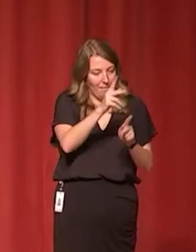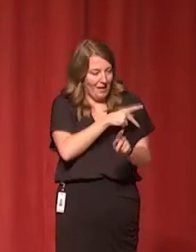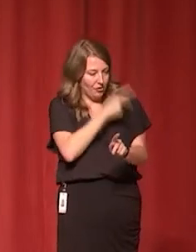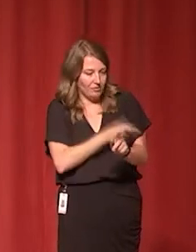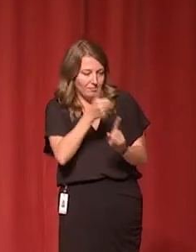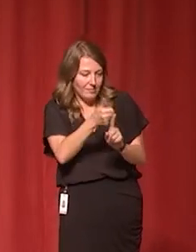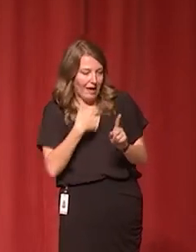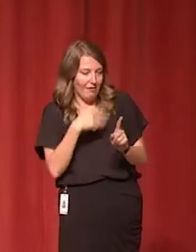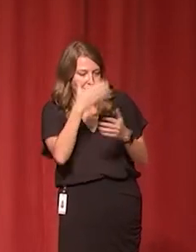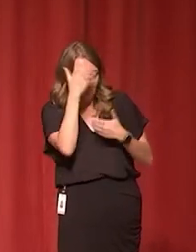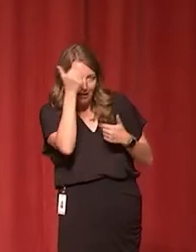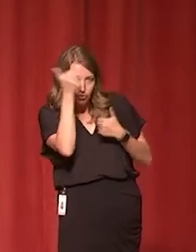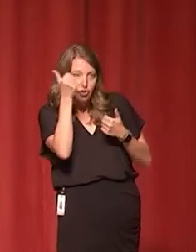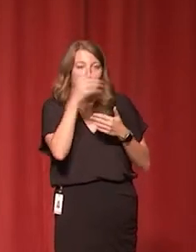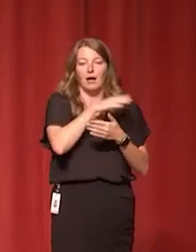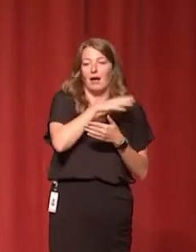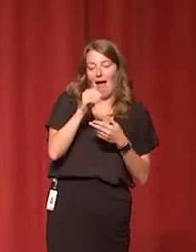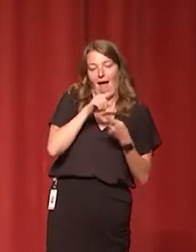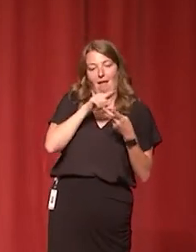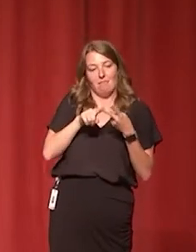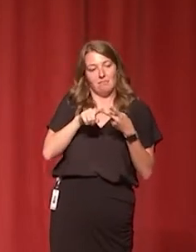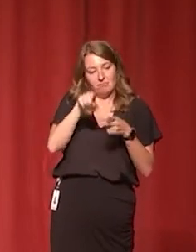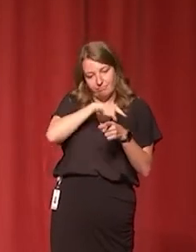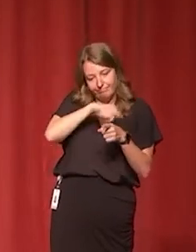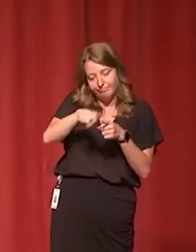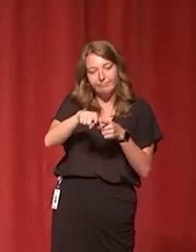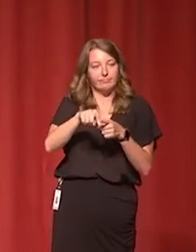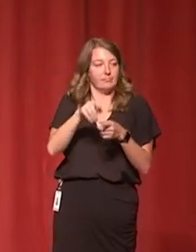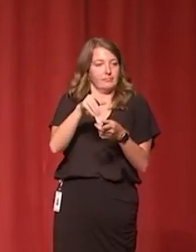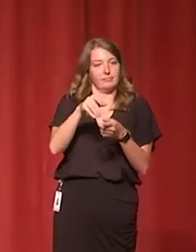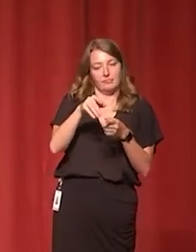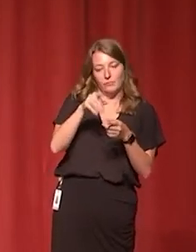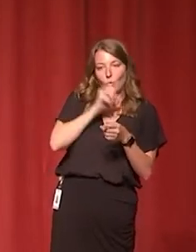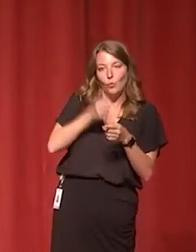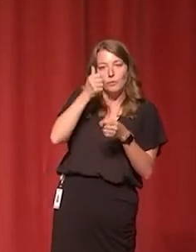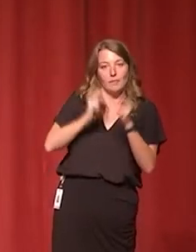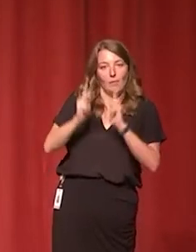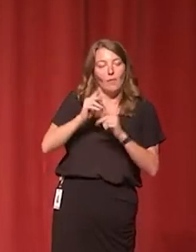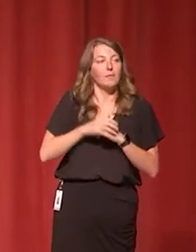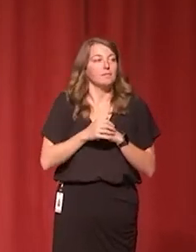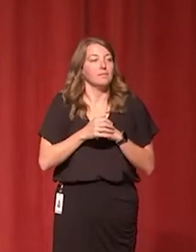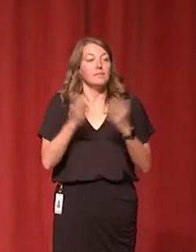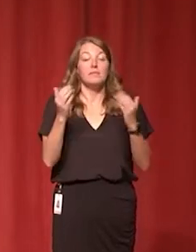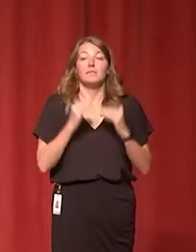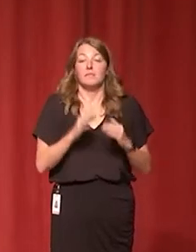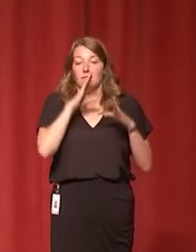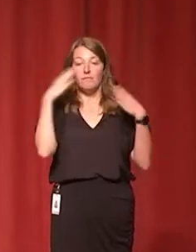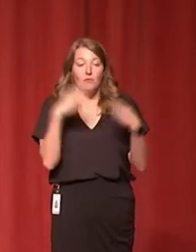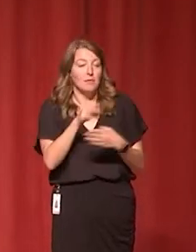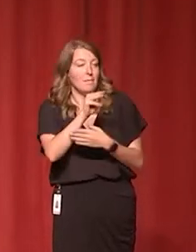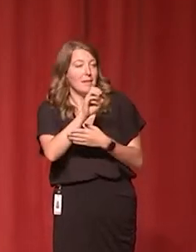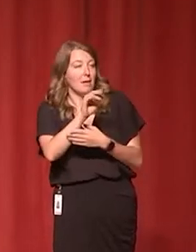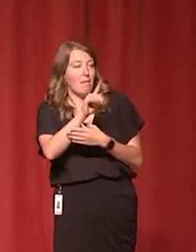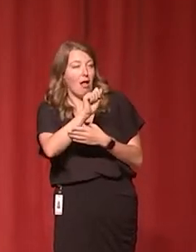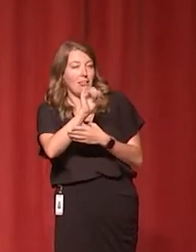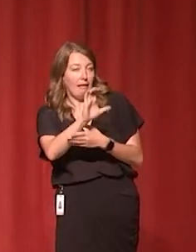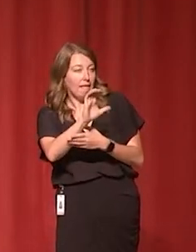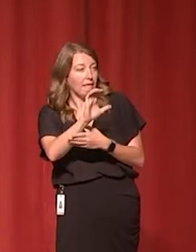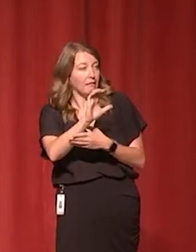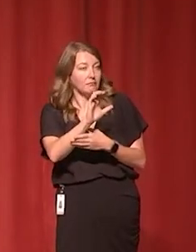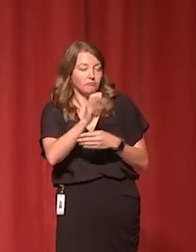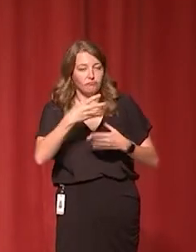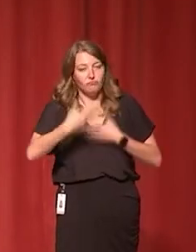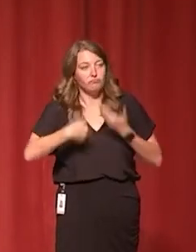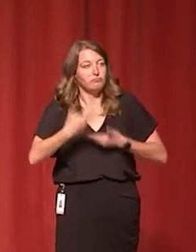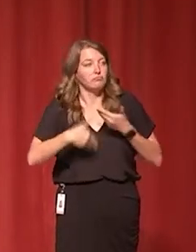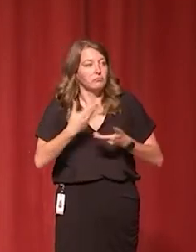medicine. Dr. Bogues' research interests include the impact of metabolic syndrome risk factors on cognition, assessing trust